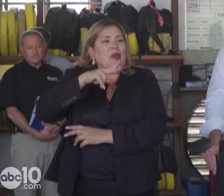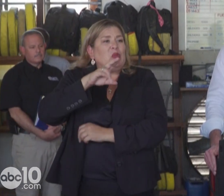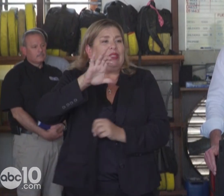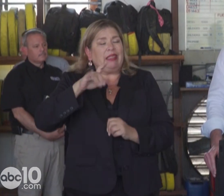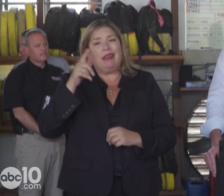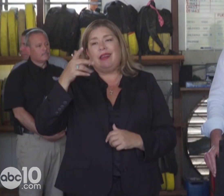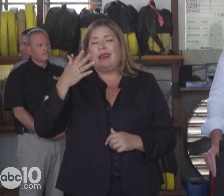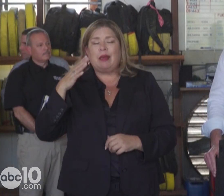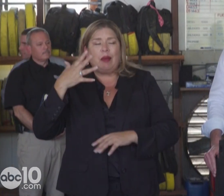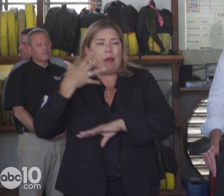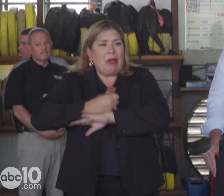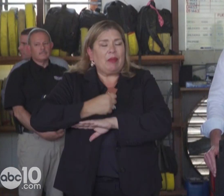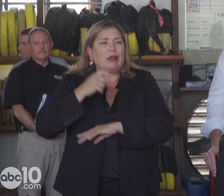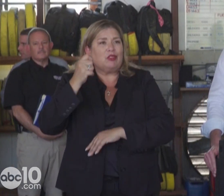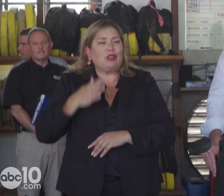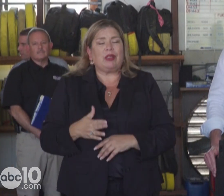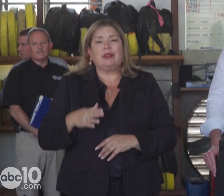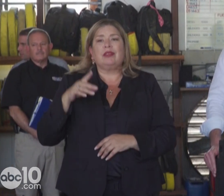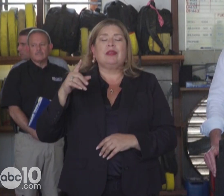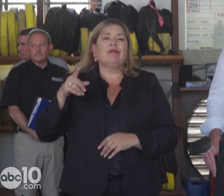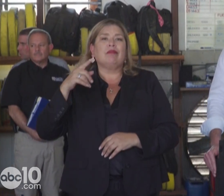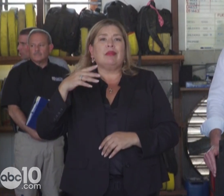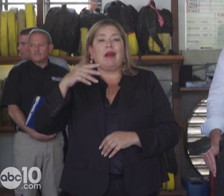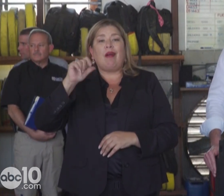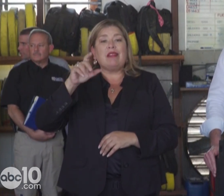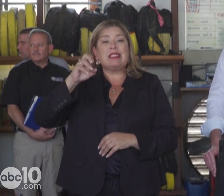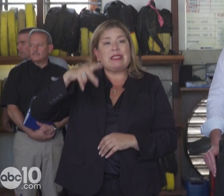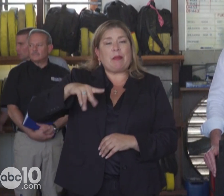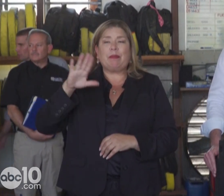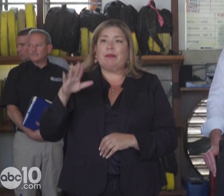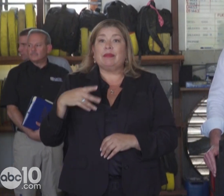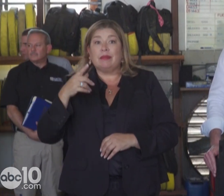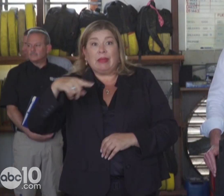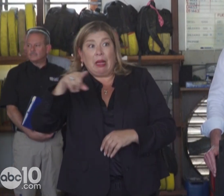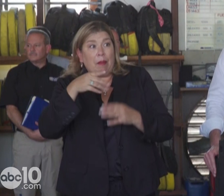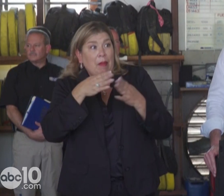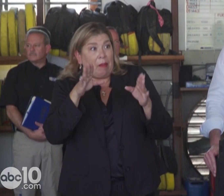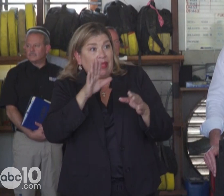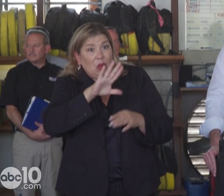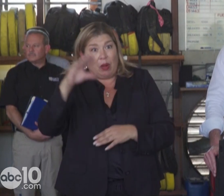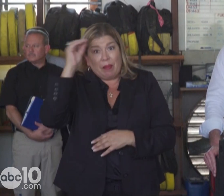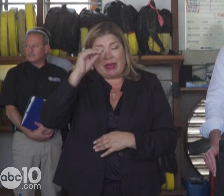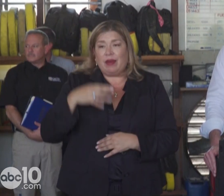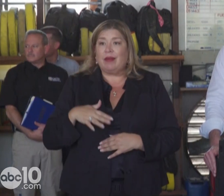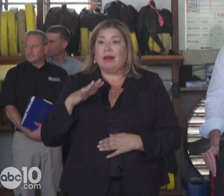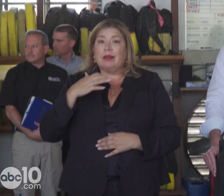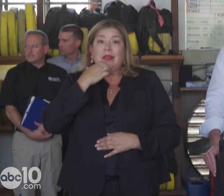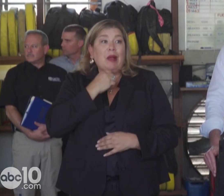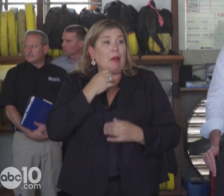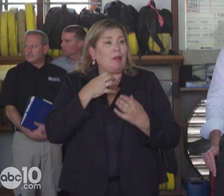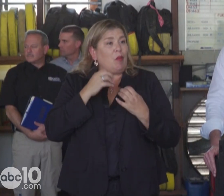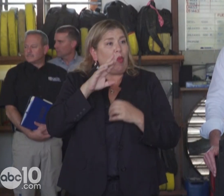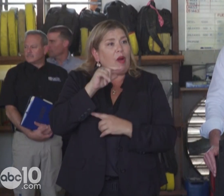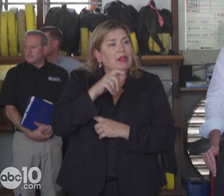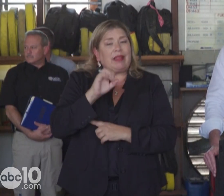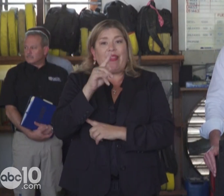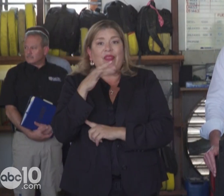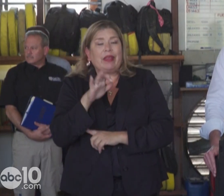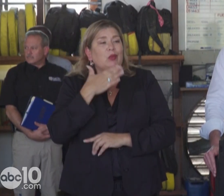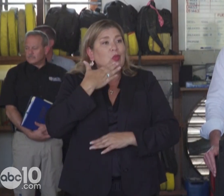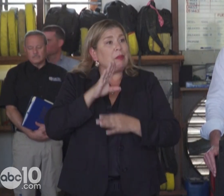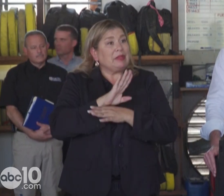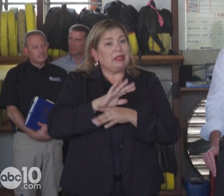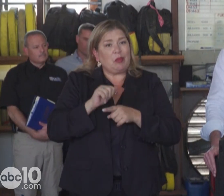bankruptcy judge, a federal judge by the name of Judge Alsup, public opinion, morality, ethics, good business practice,